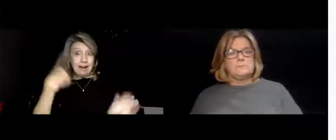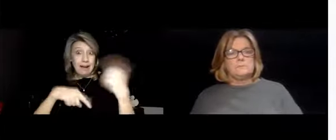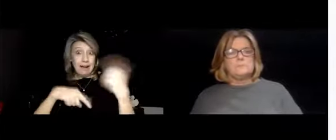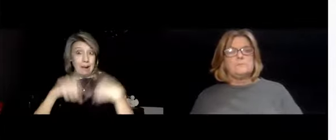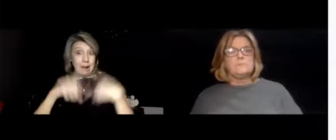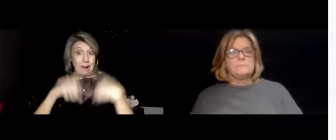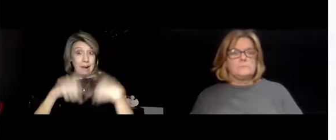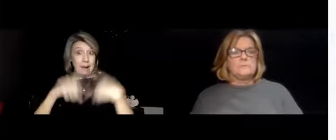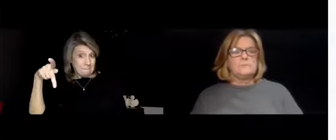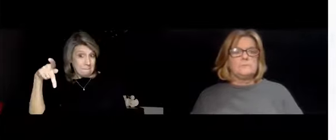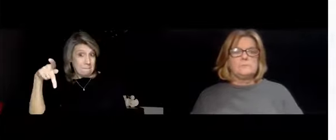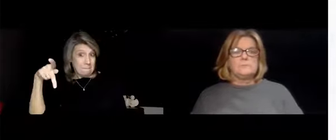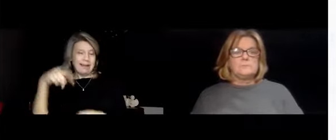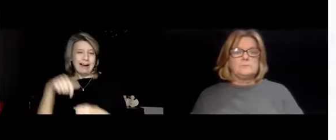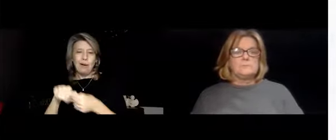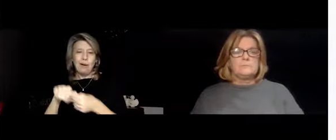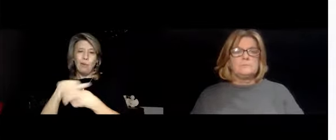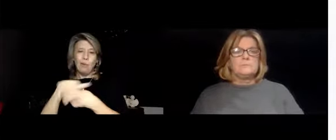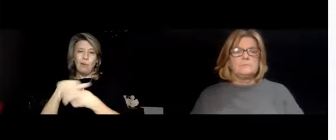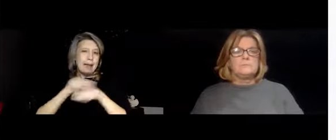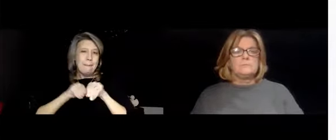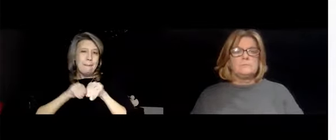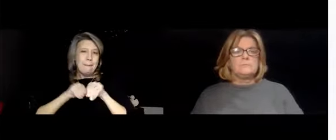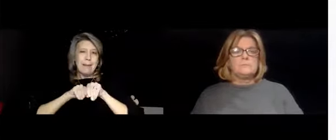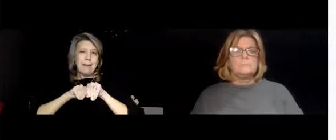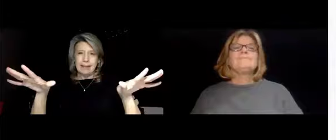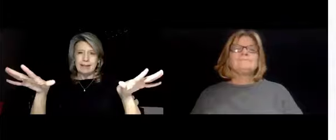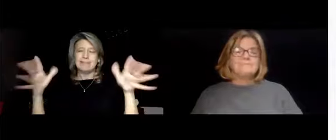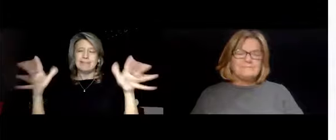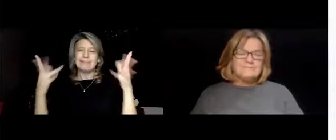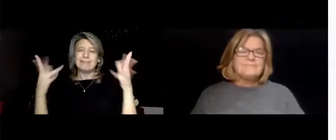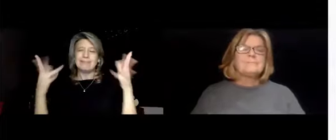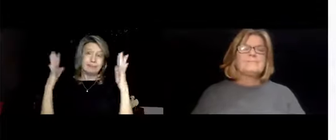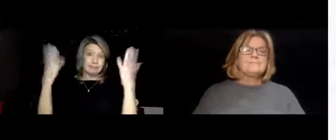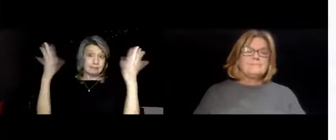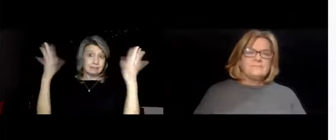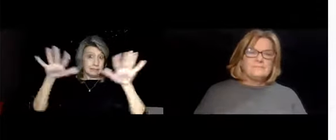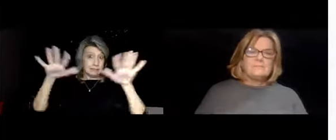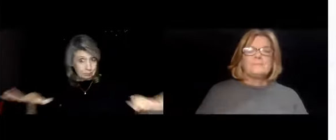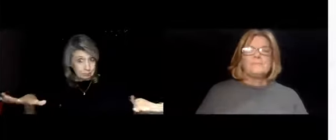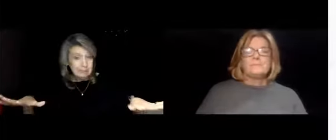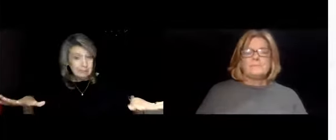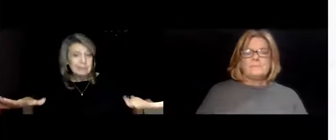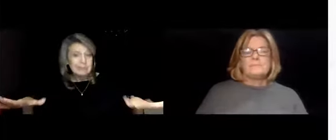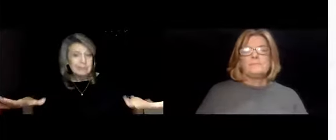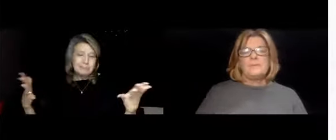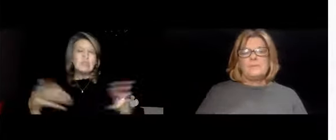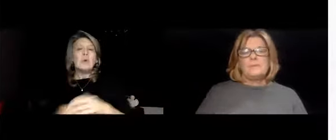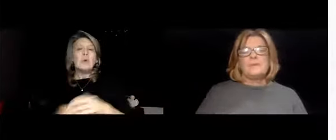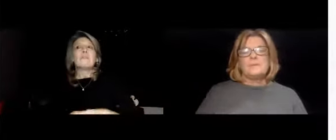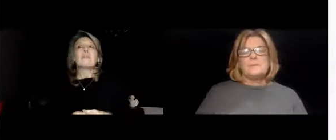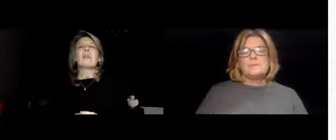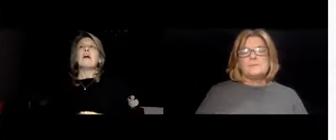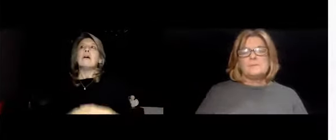Now, as far as weddings go, there's one that's coming, but unfortunately because of COVID, that put a stop to